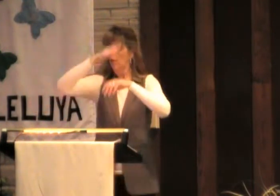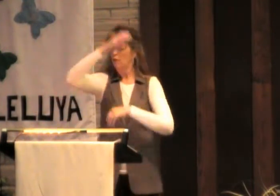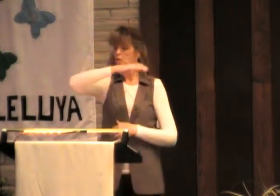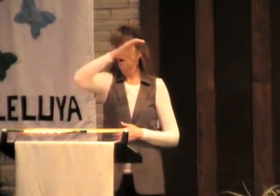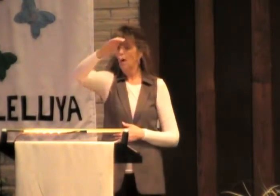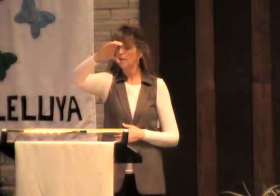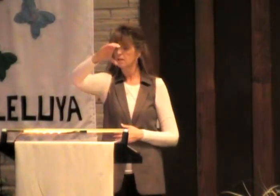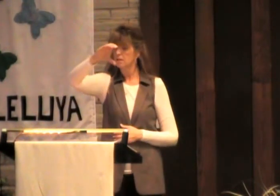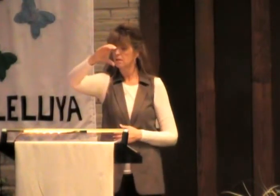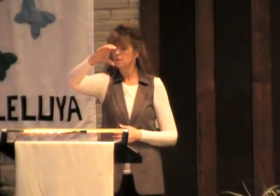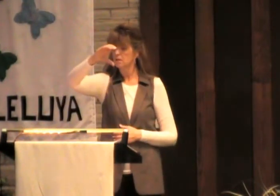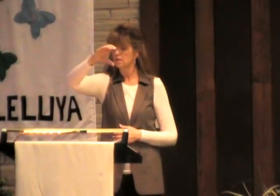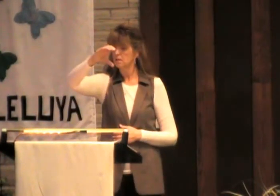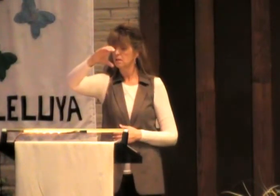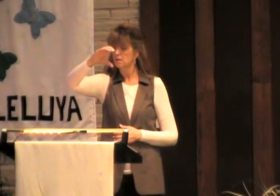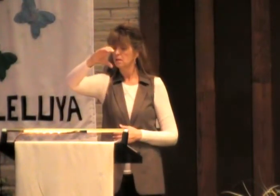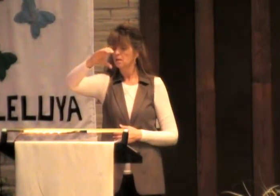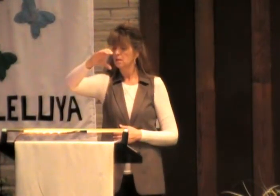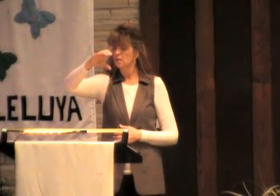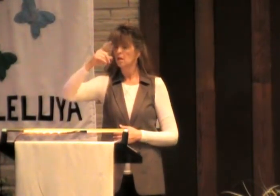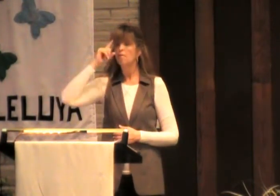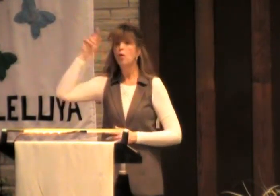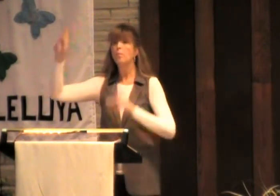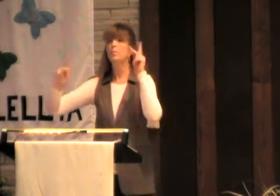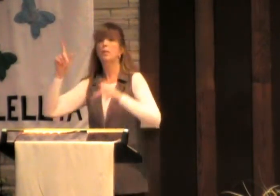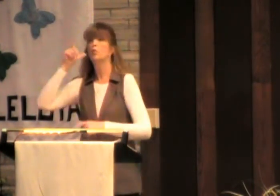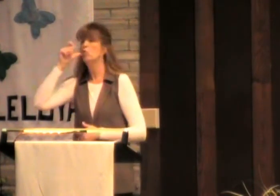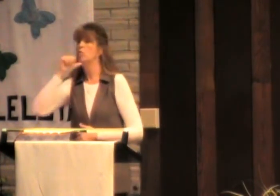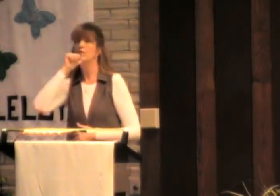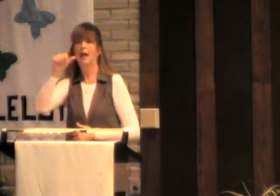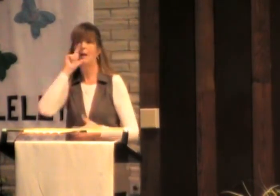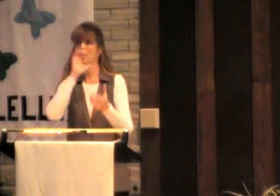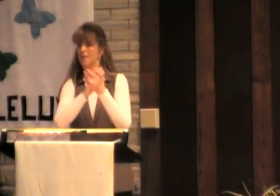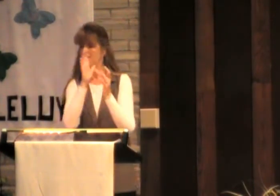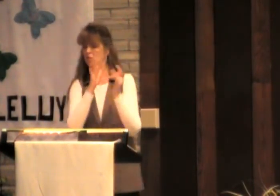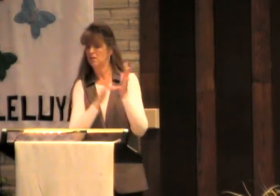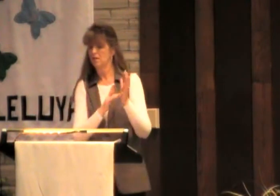Verse 18 says, for the message of the cross